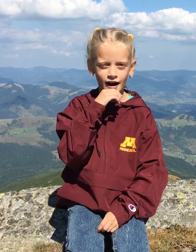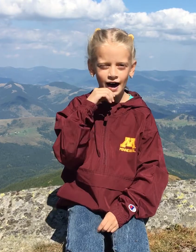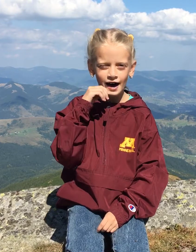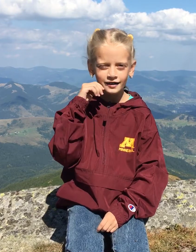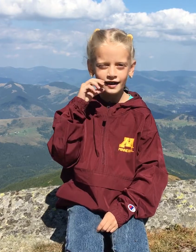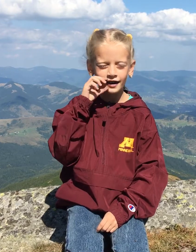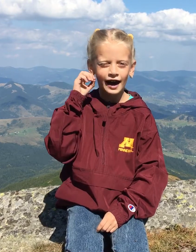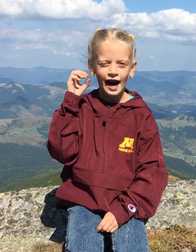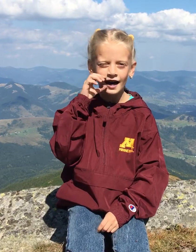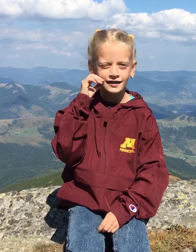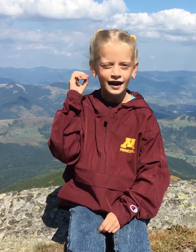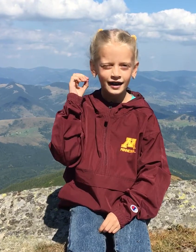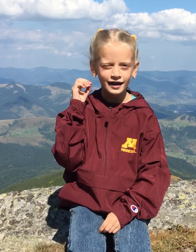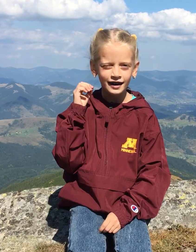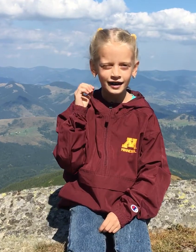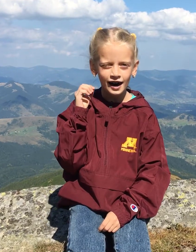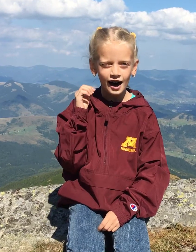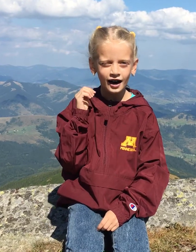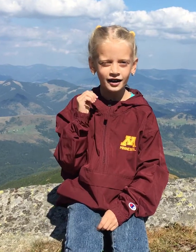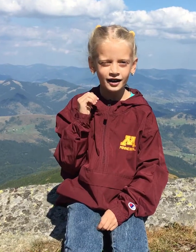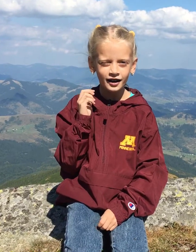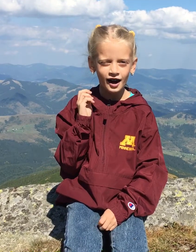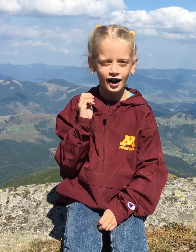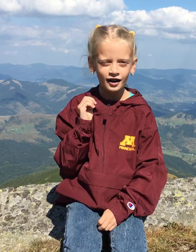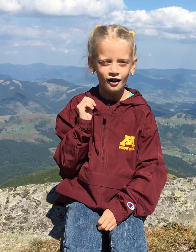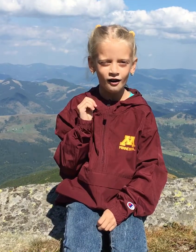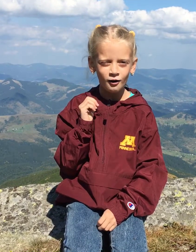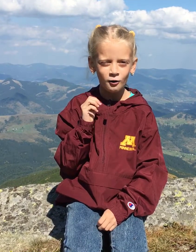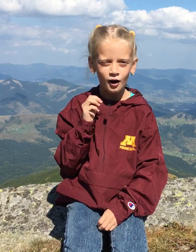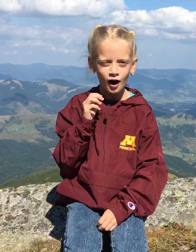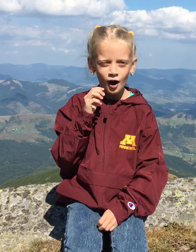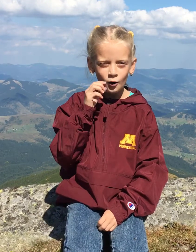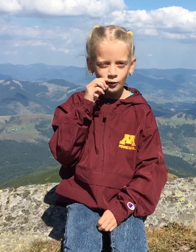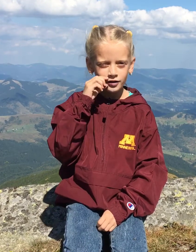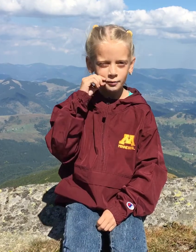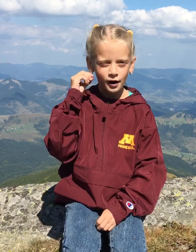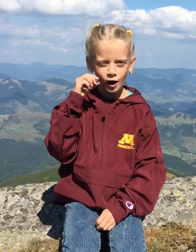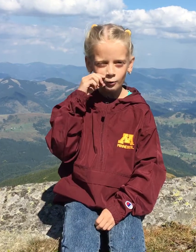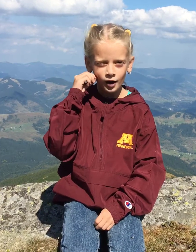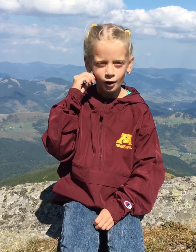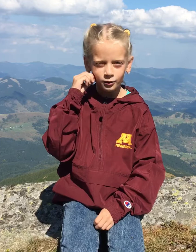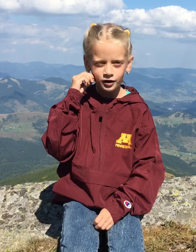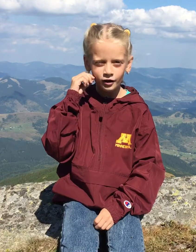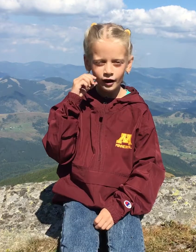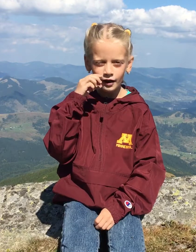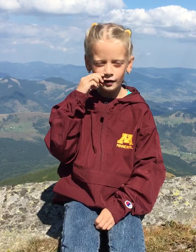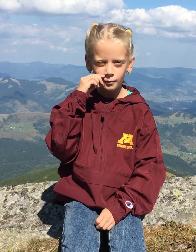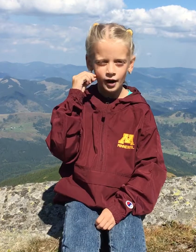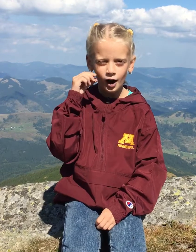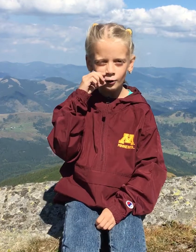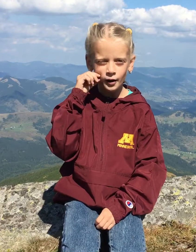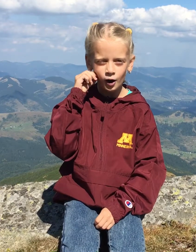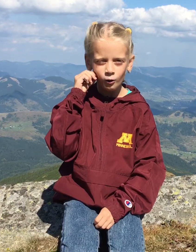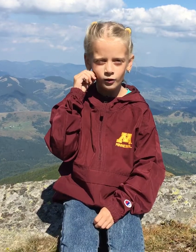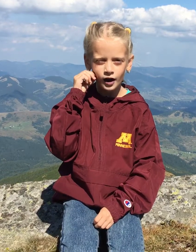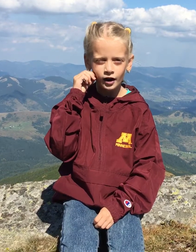had a cat, E-I-E-I-O. With the meow meow here and the meow meow there.